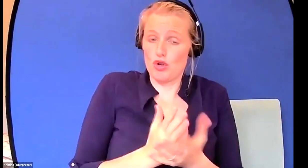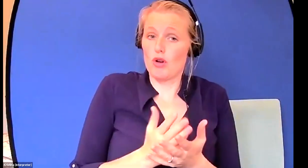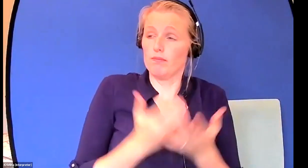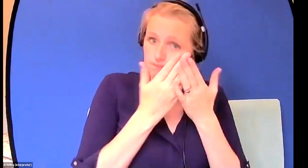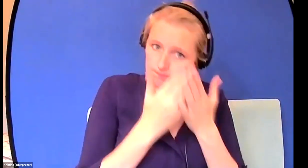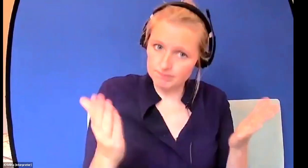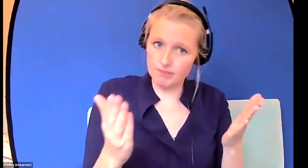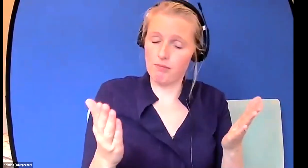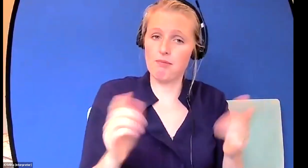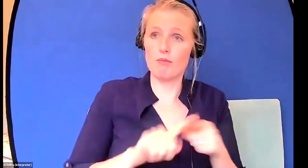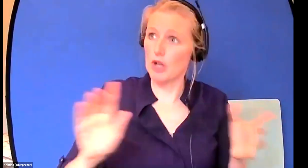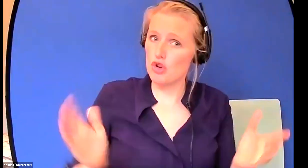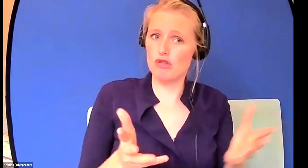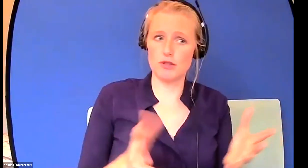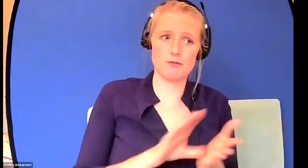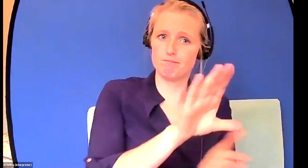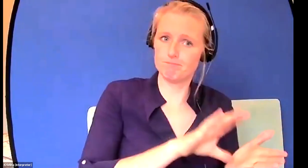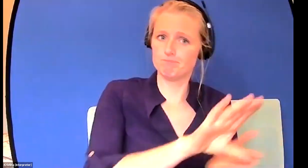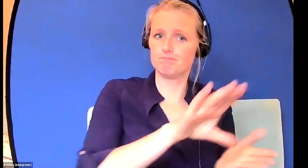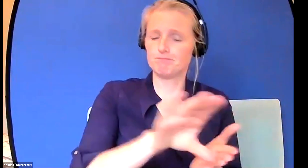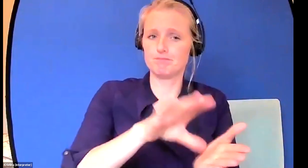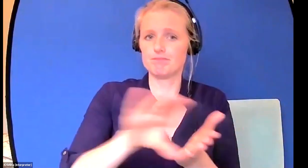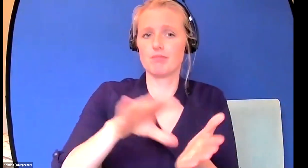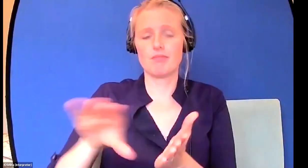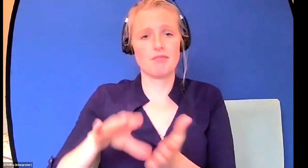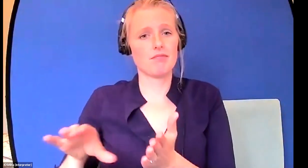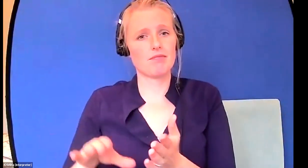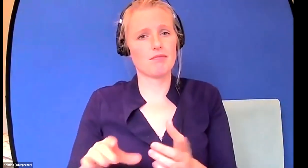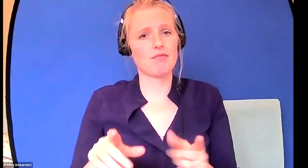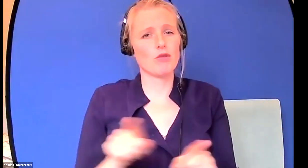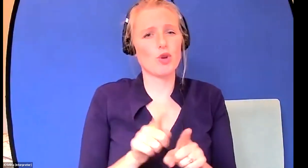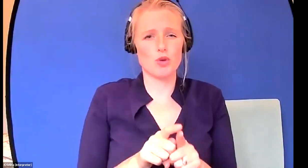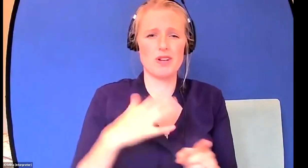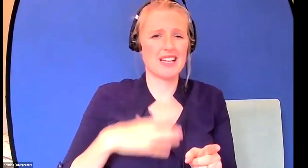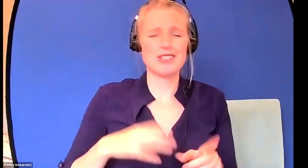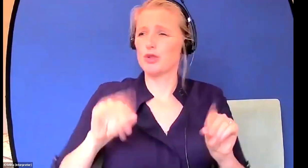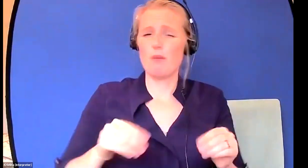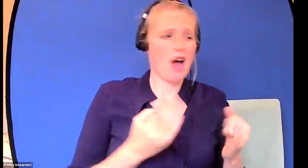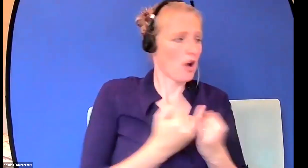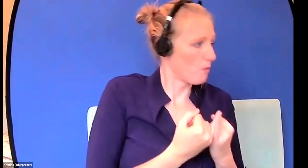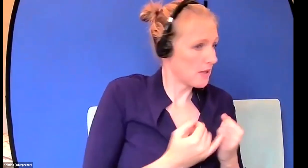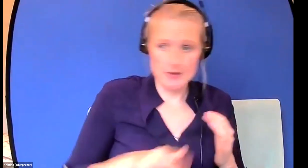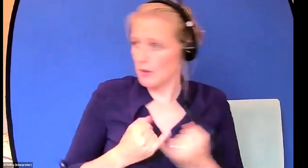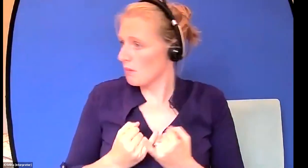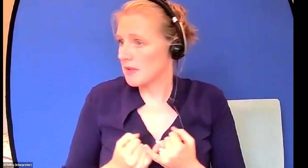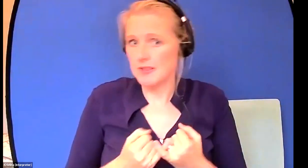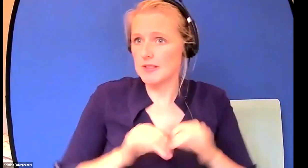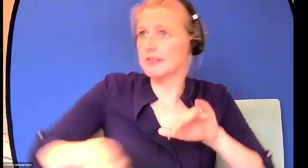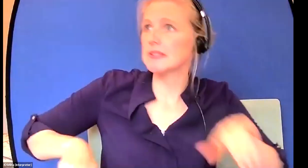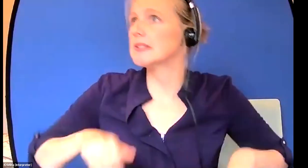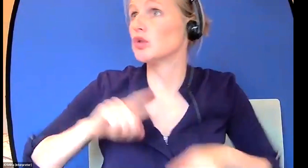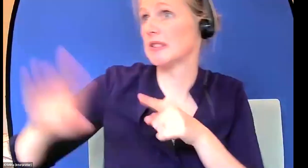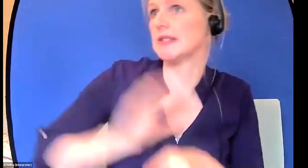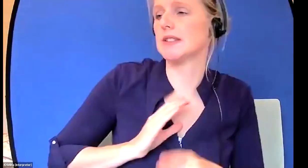possible popular participation, and institutes these countless games of competition and beggar thy neighbour. And